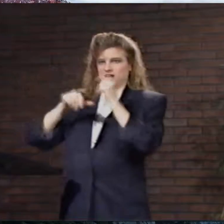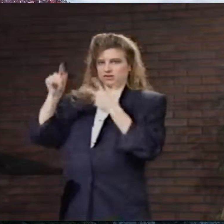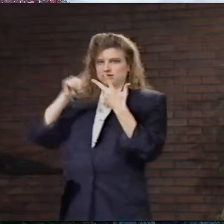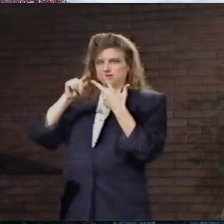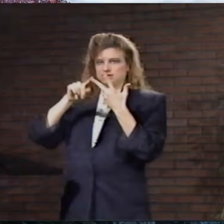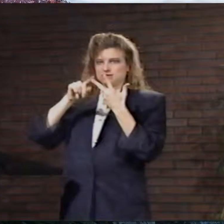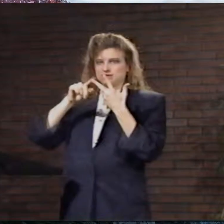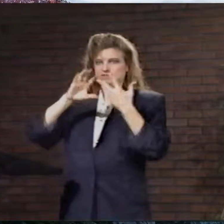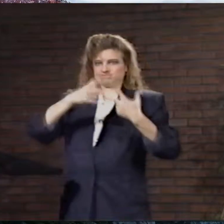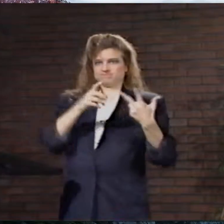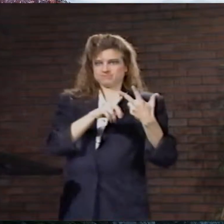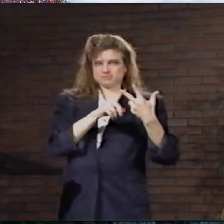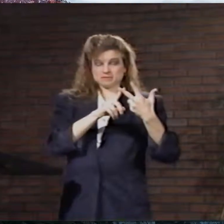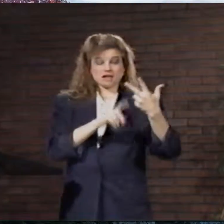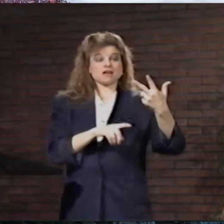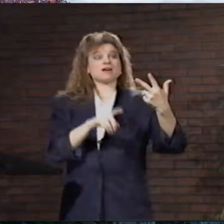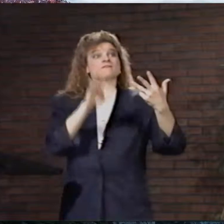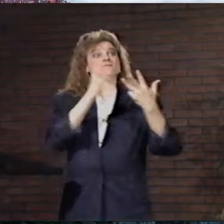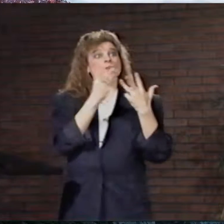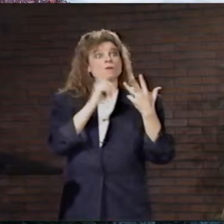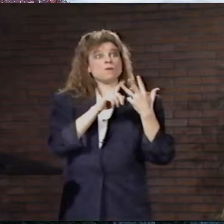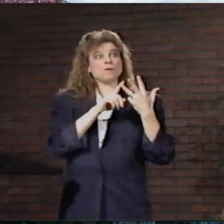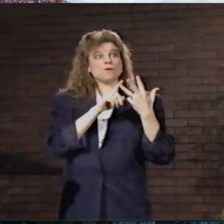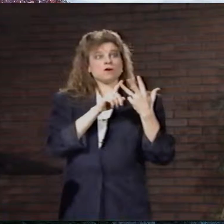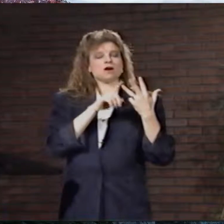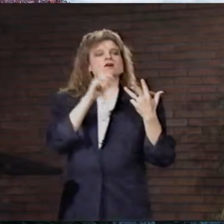like a restaurant.